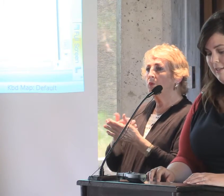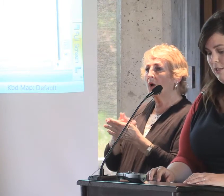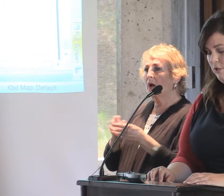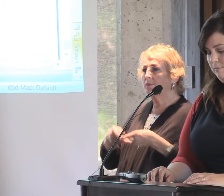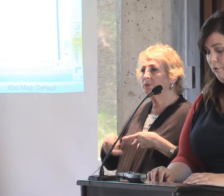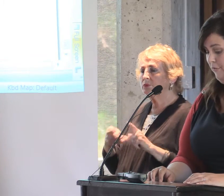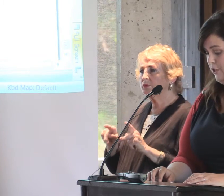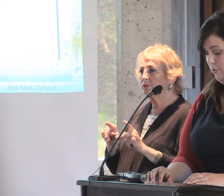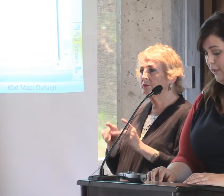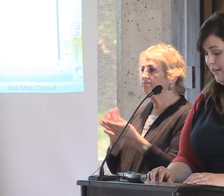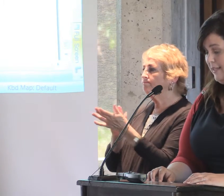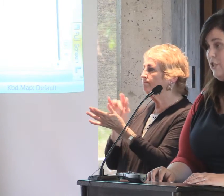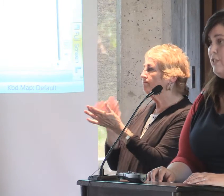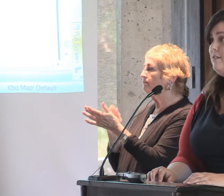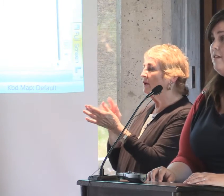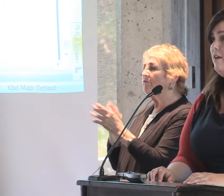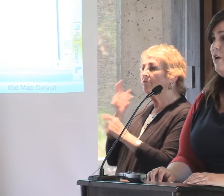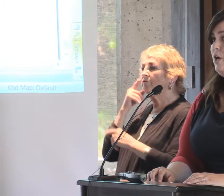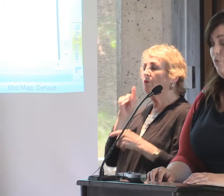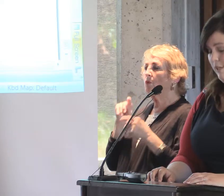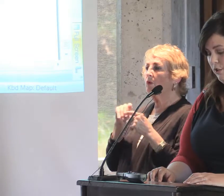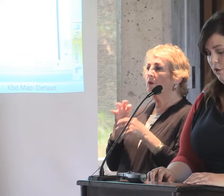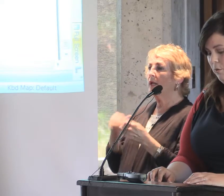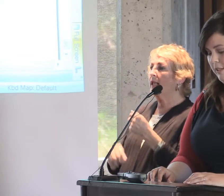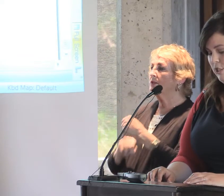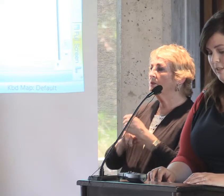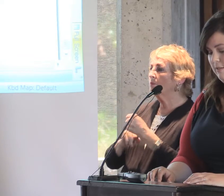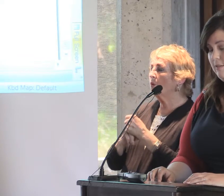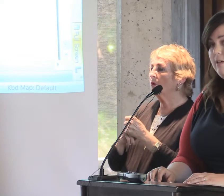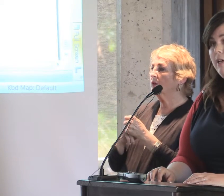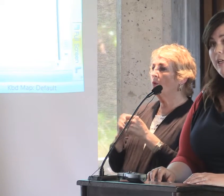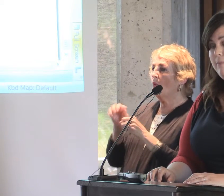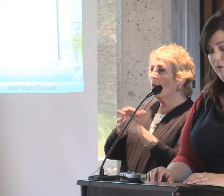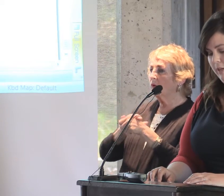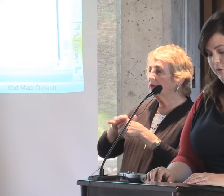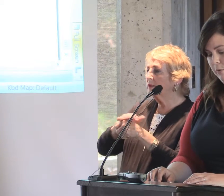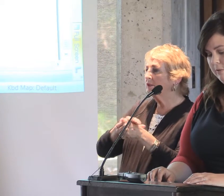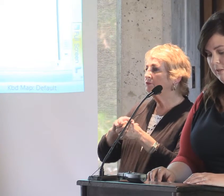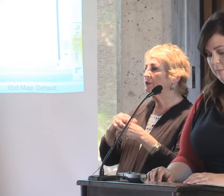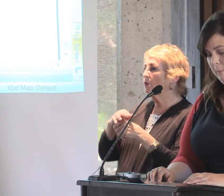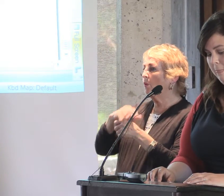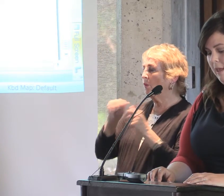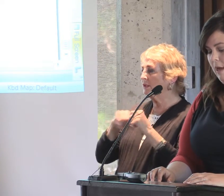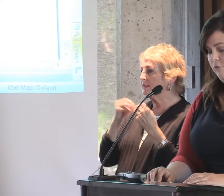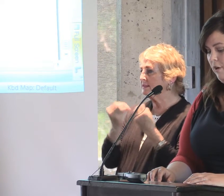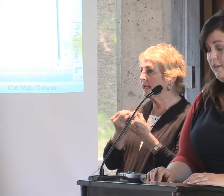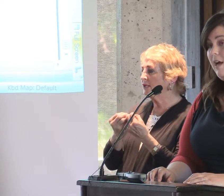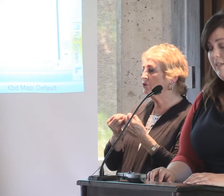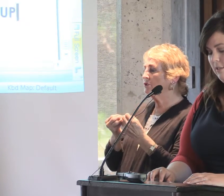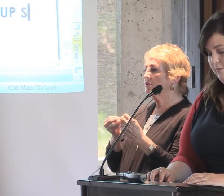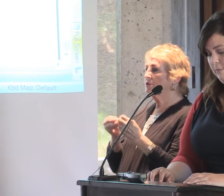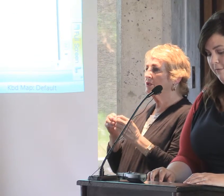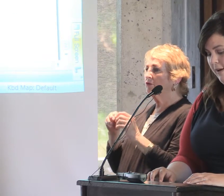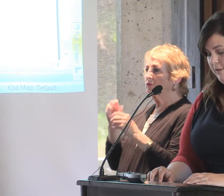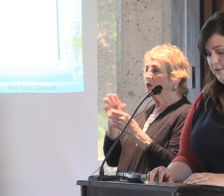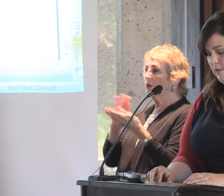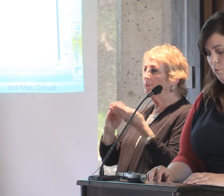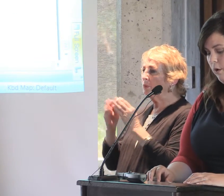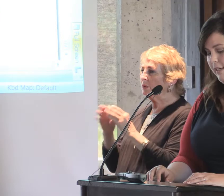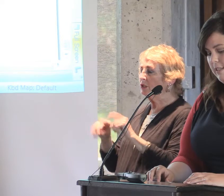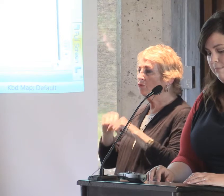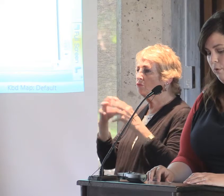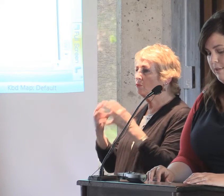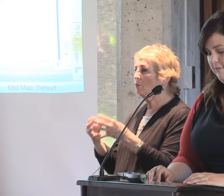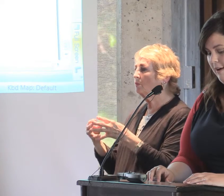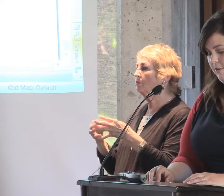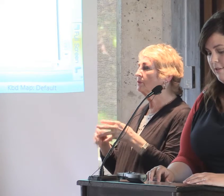support essential provincial organizations, regional coalitions, community groups, frontline service providers